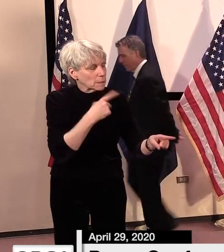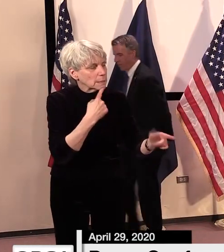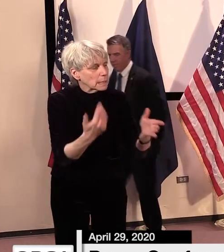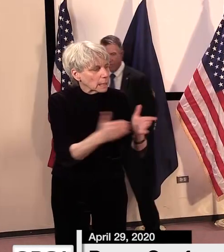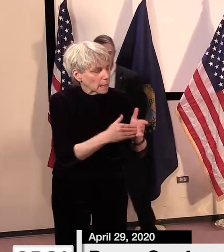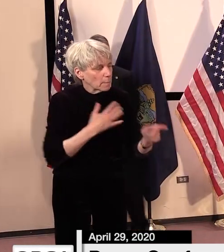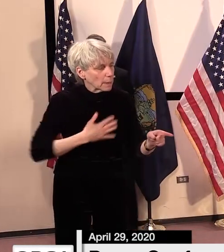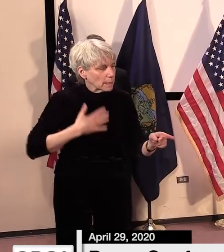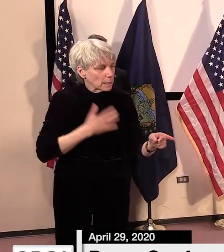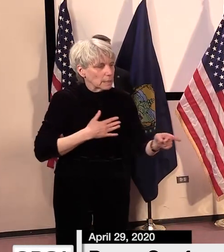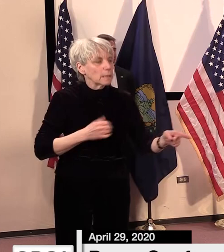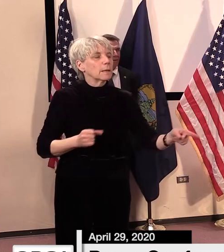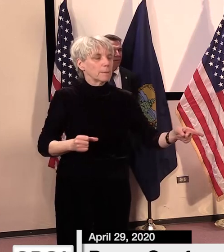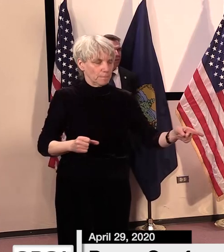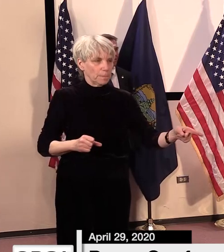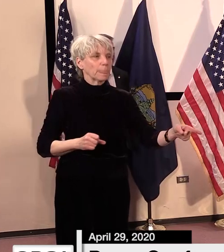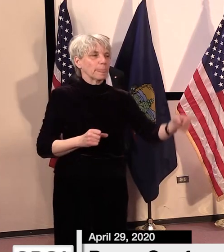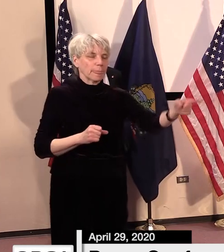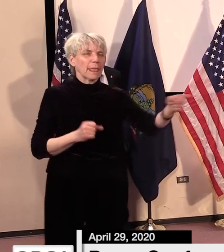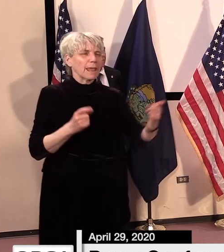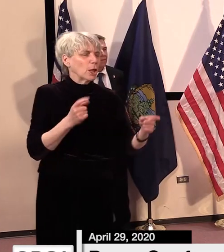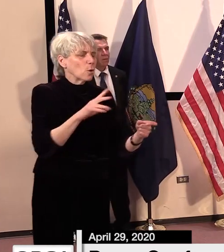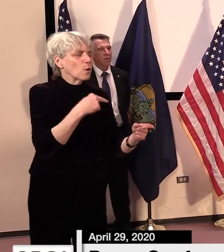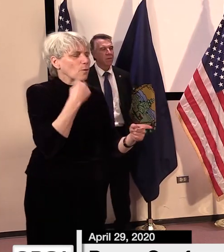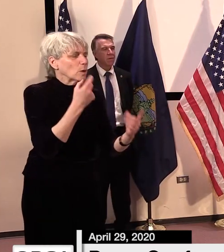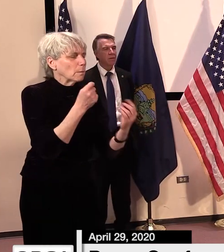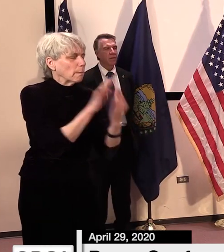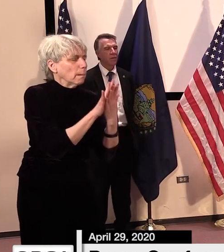Could you repeat the question? You can hear me. It was okay. A little hard to hear.